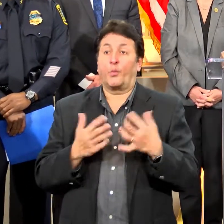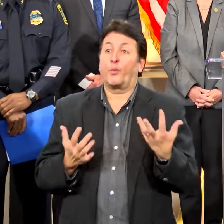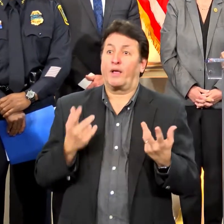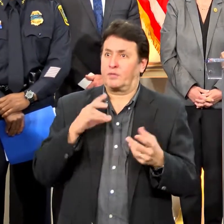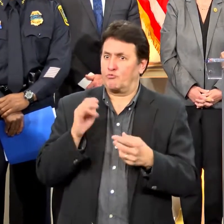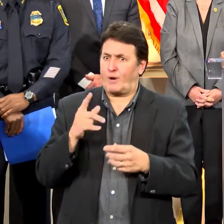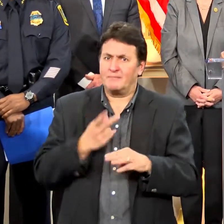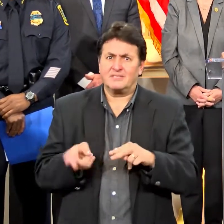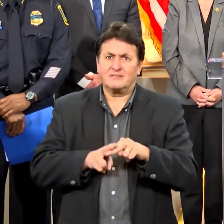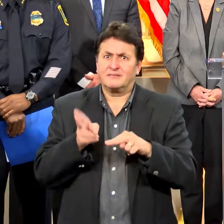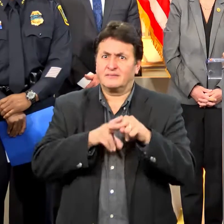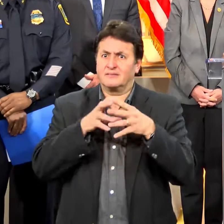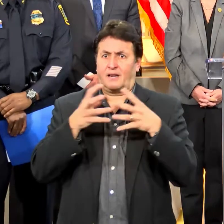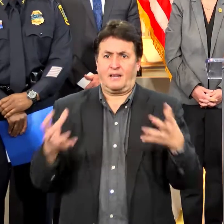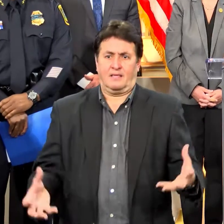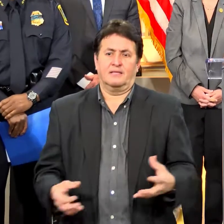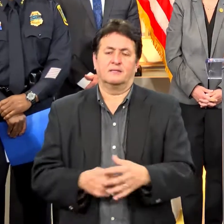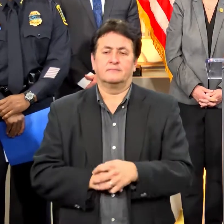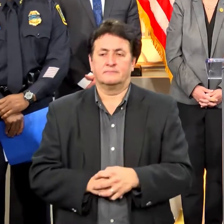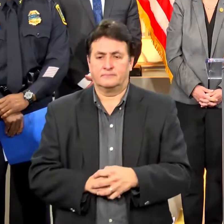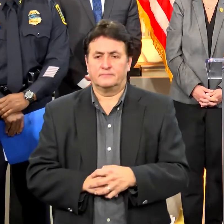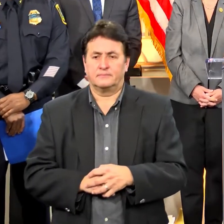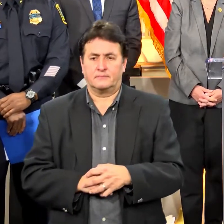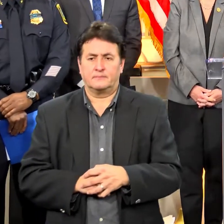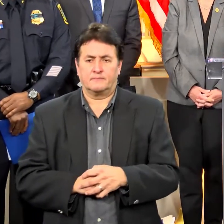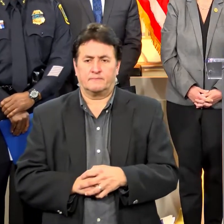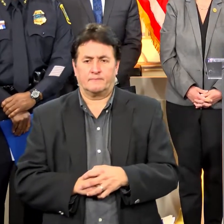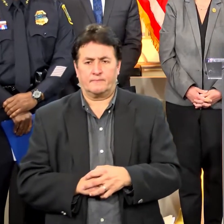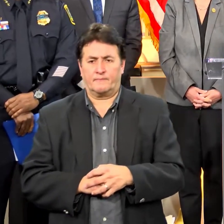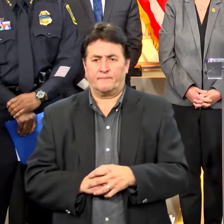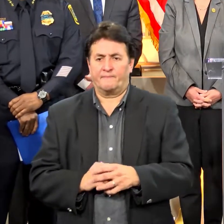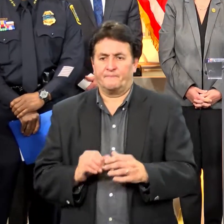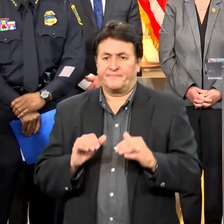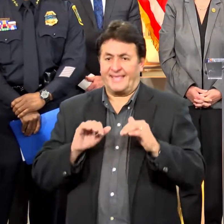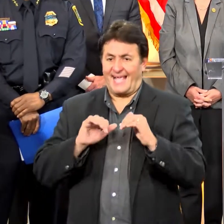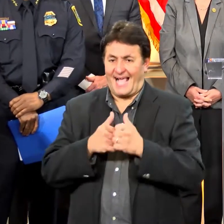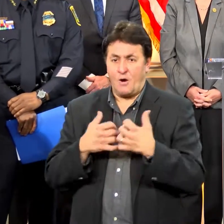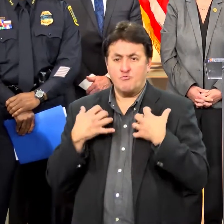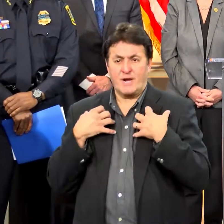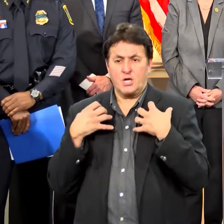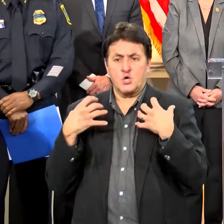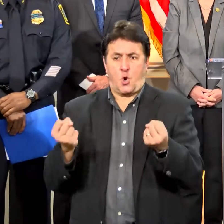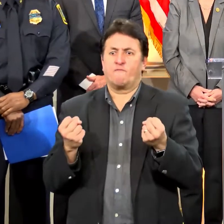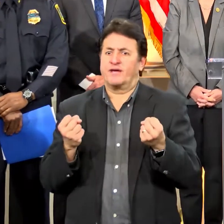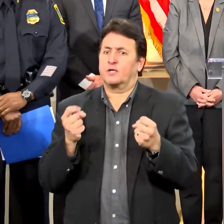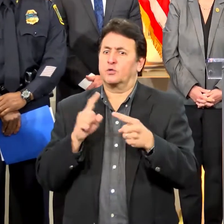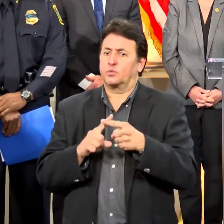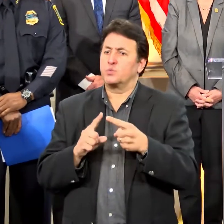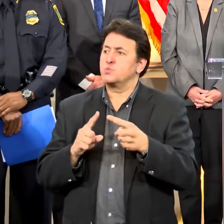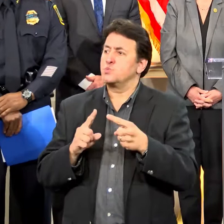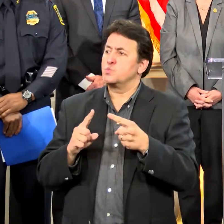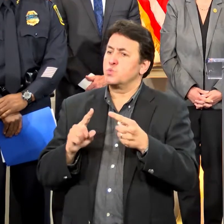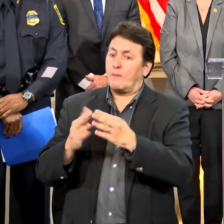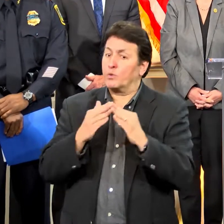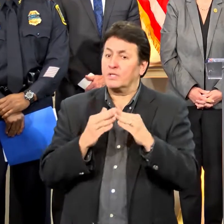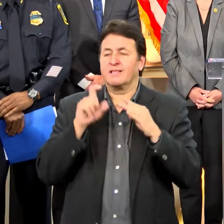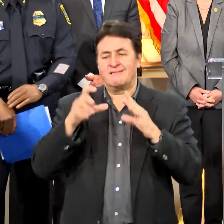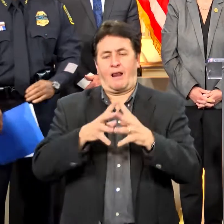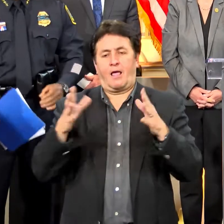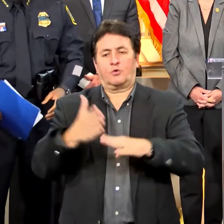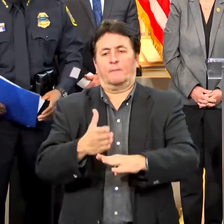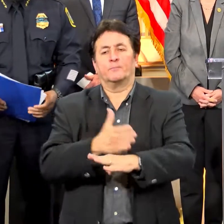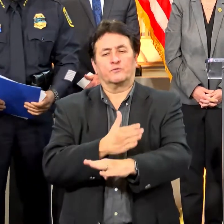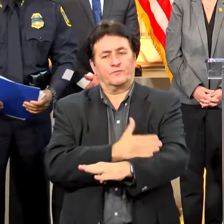intervention, response, and recovery, the community has an active role to play. The city will allocate $2.5